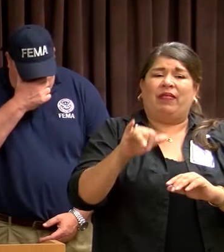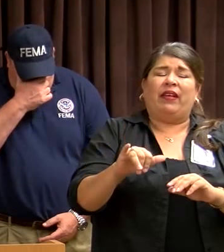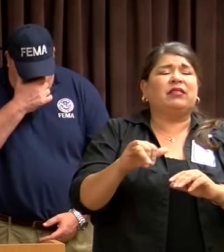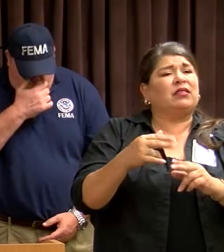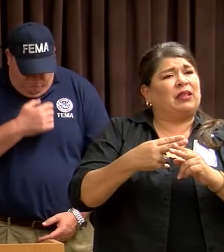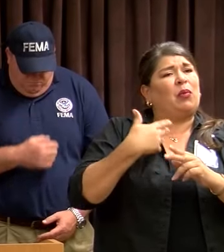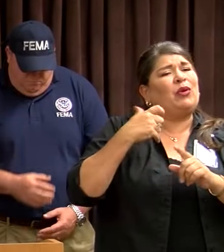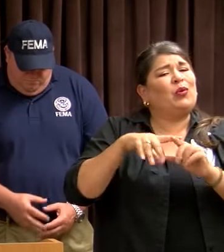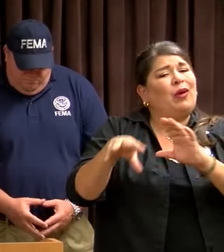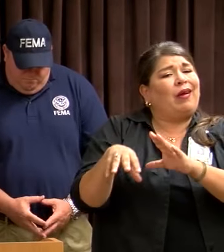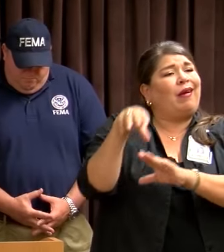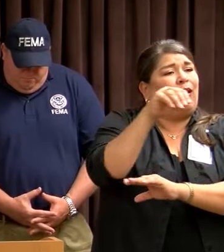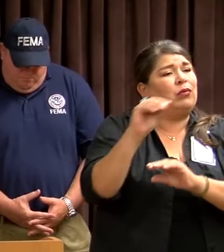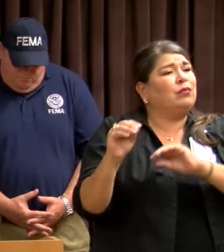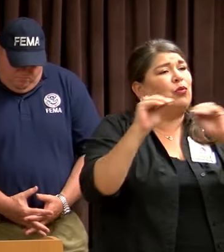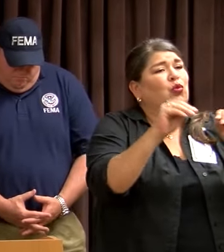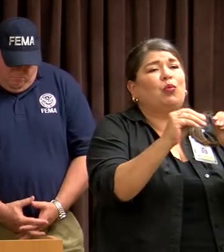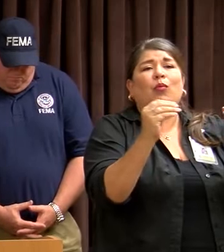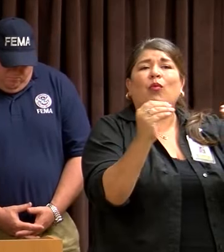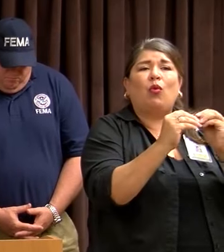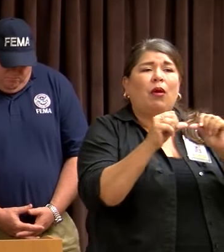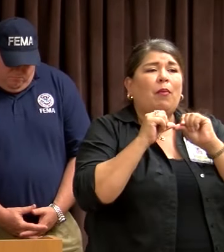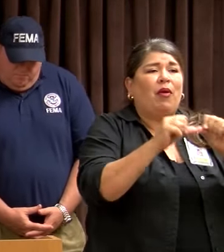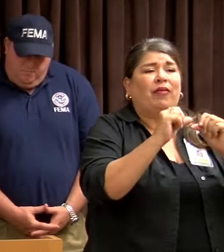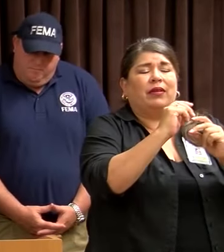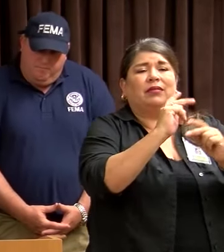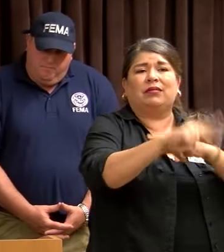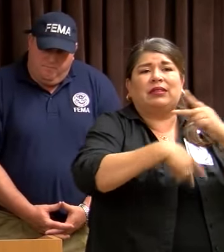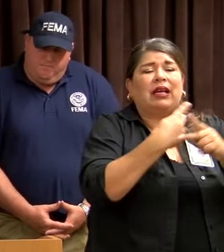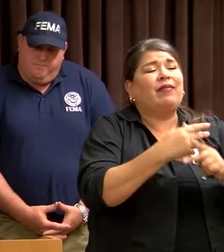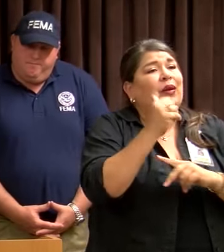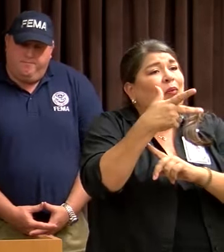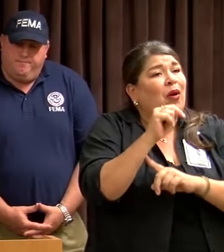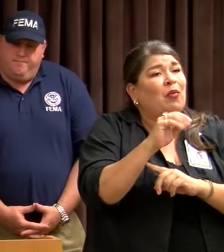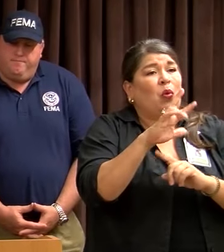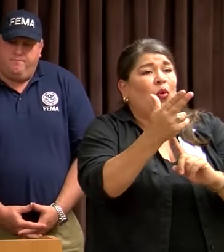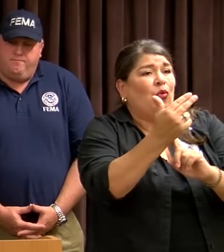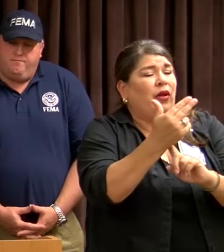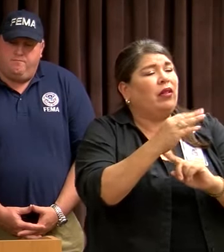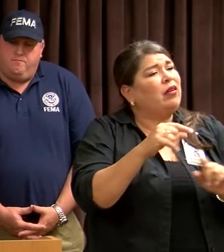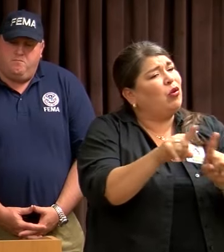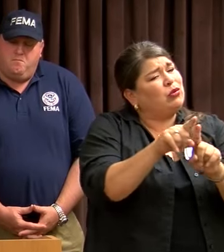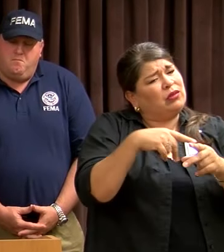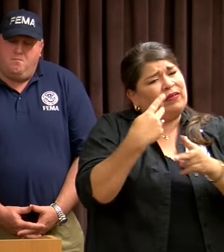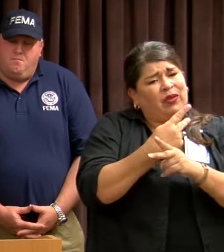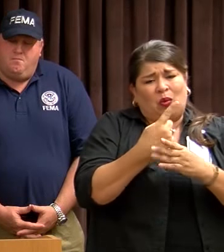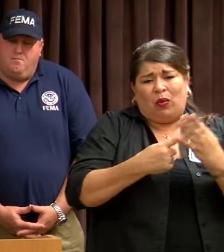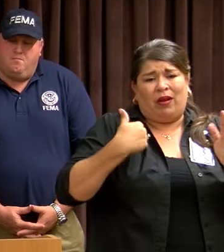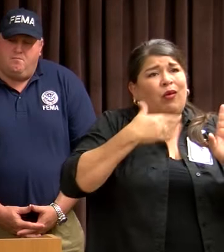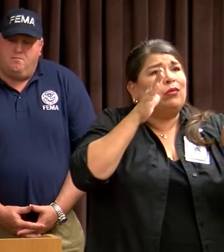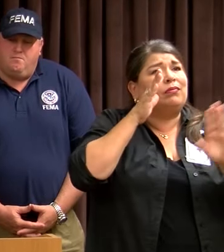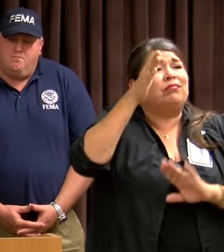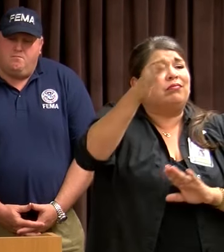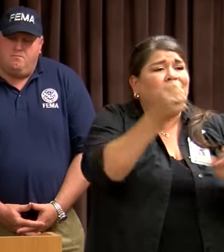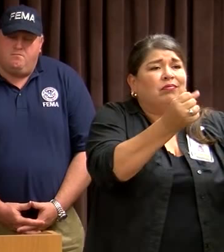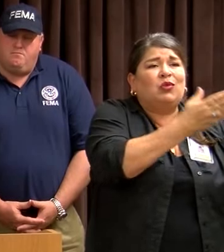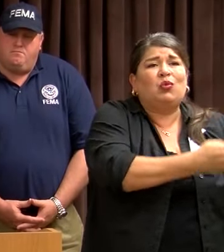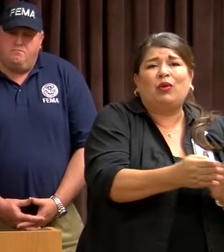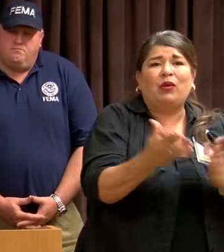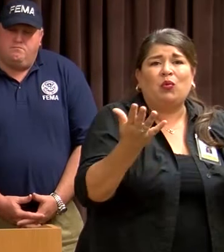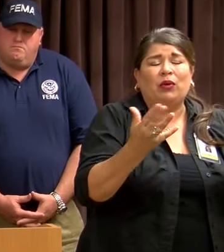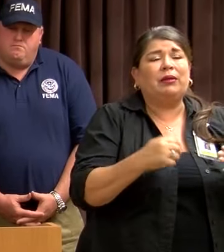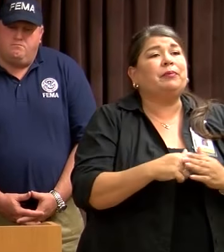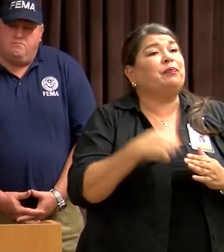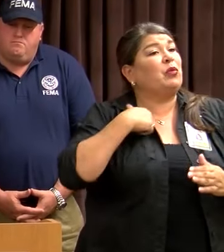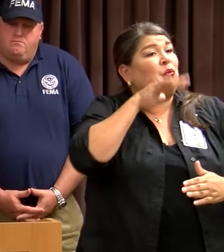type apartments or hotel rooms or whatever, but also longer term strategies. So we're going to be working with you to